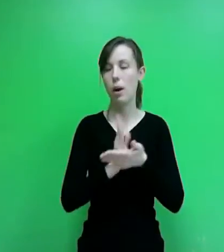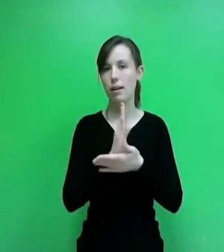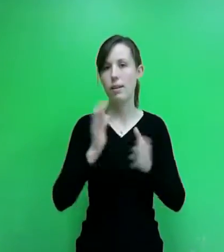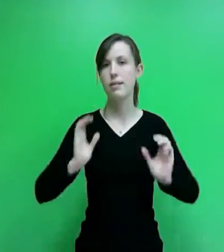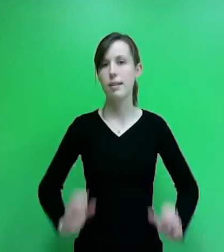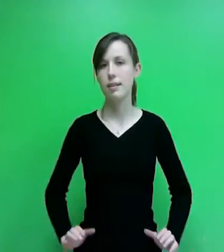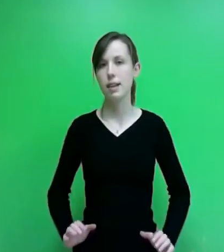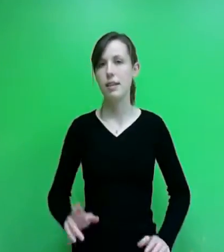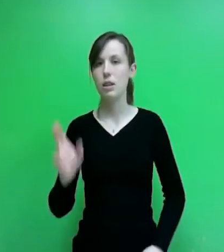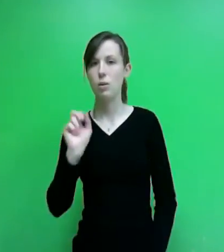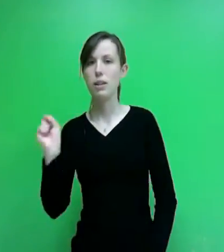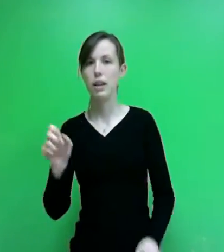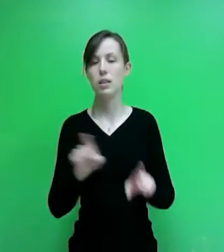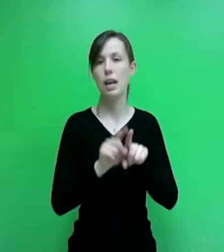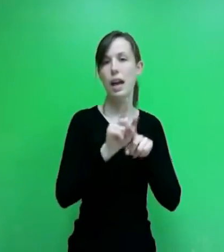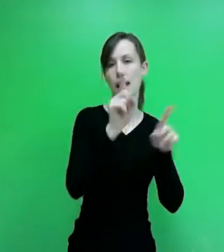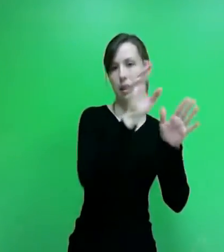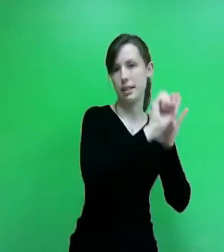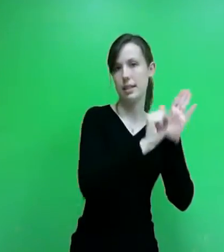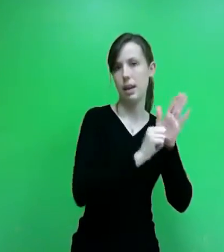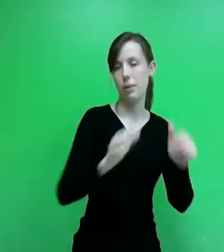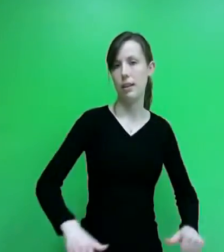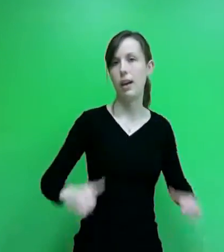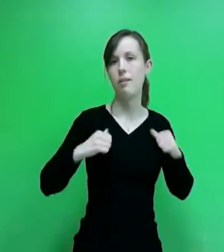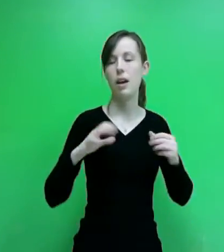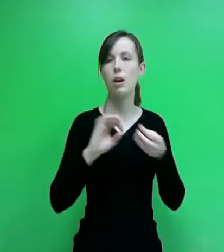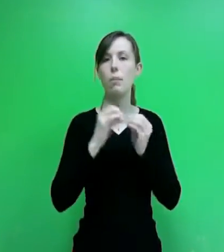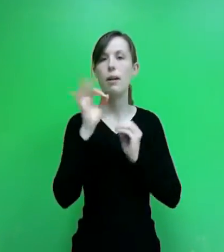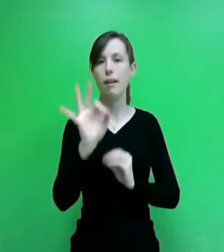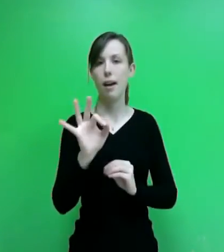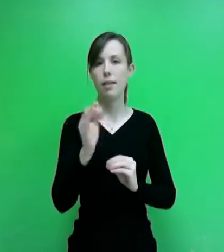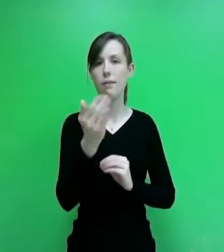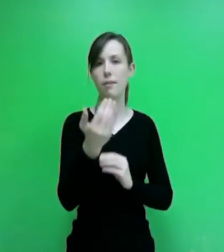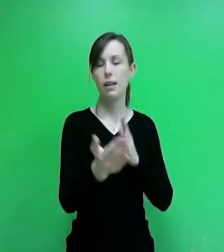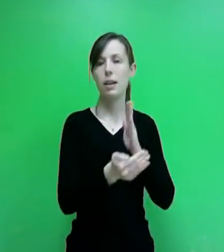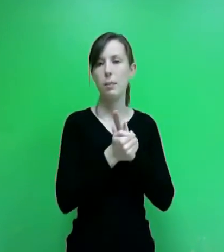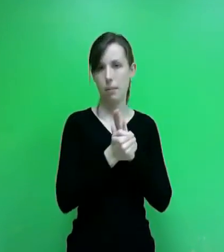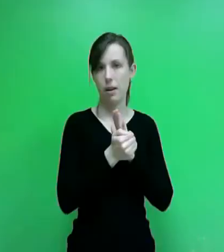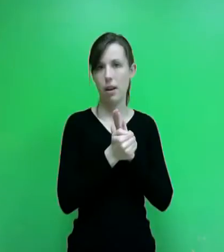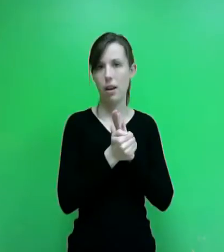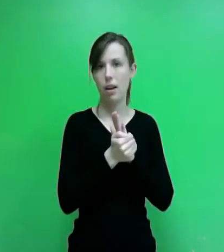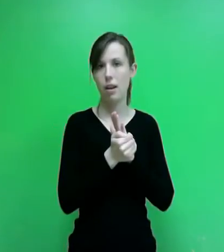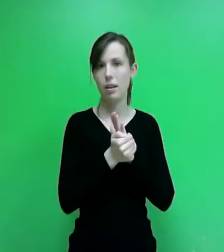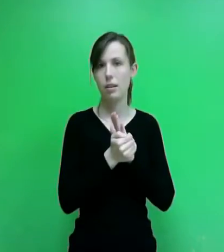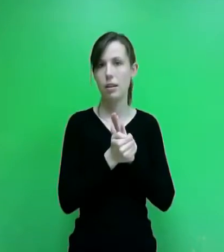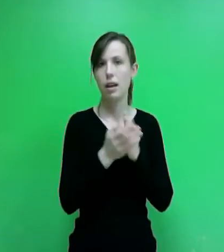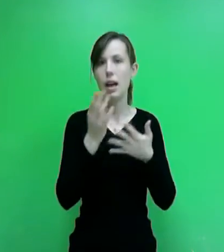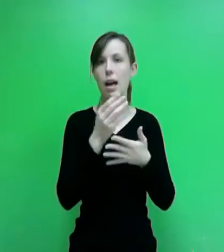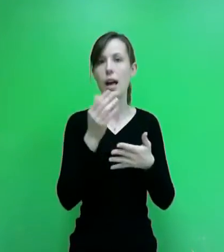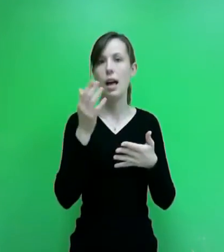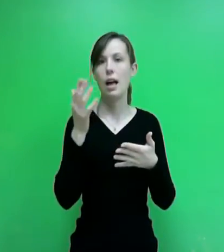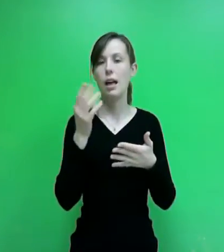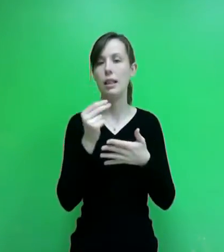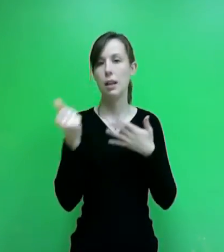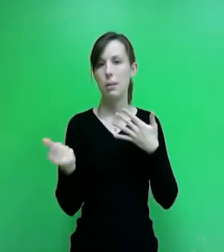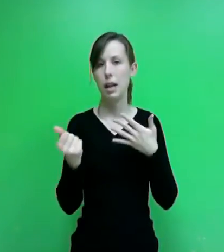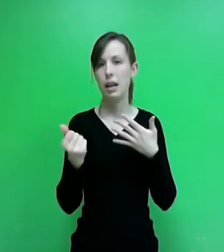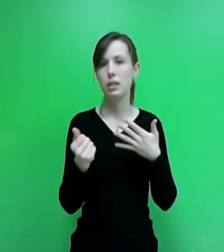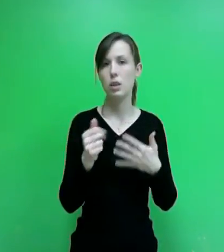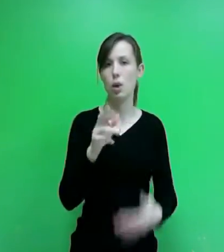live in. Number 9. The 15th Amendment eliminates race and color as a condition for voting,